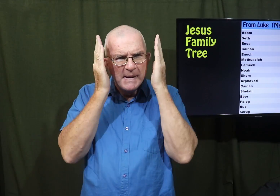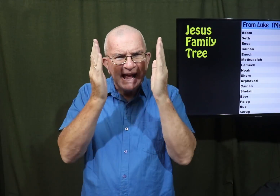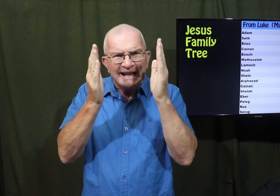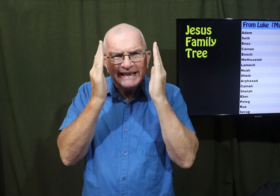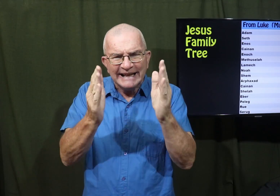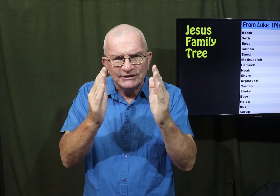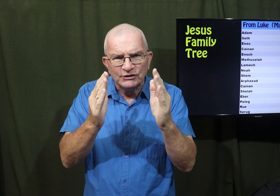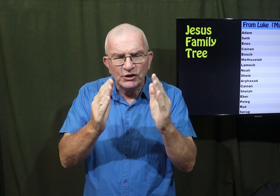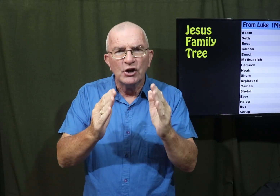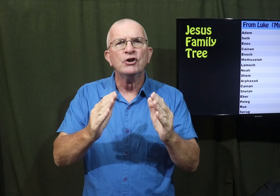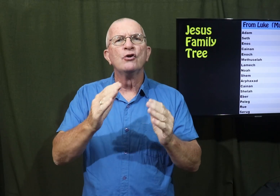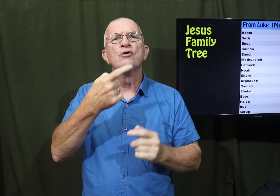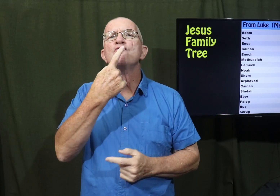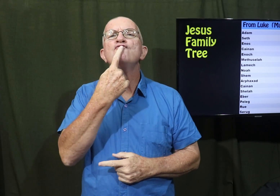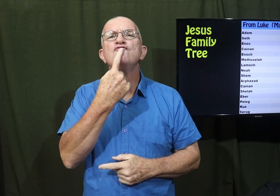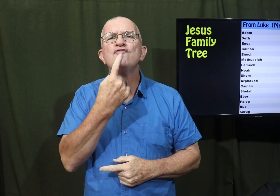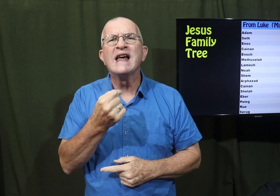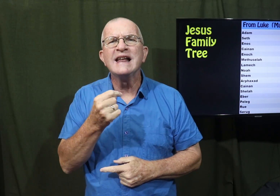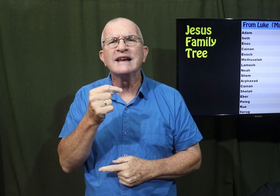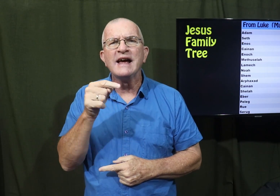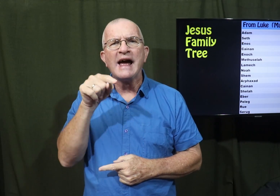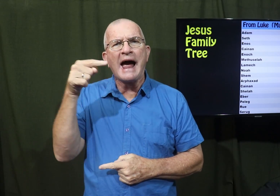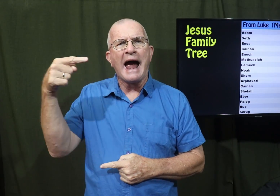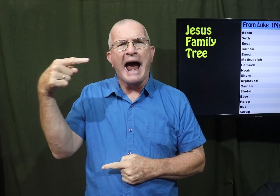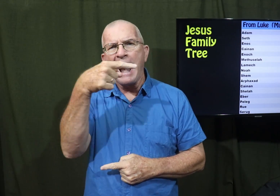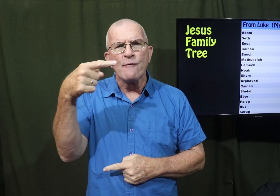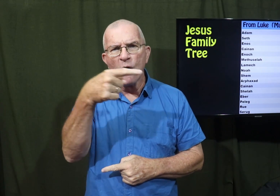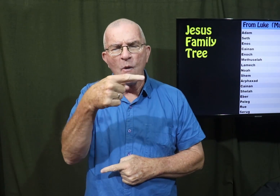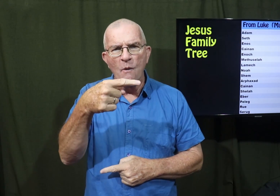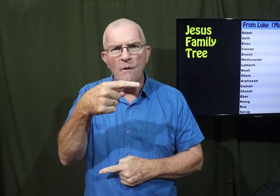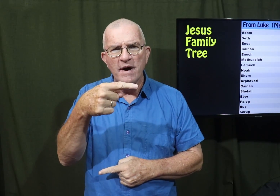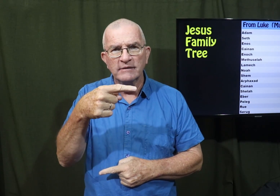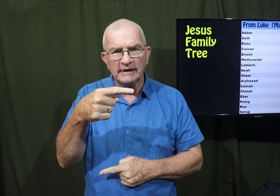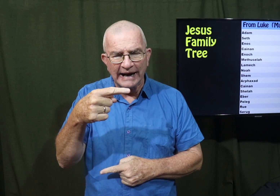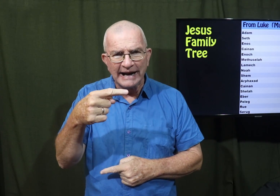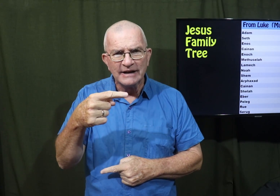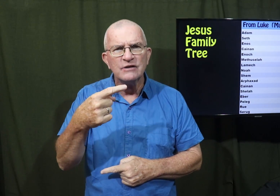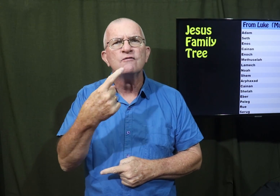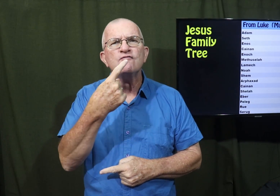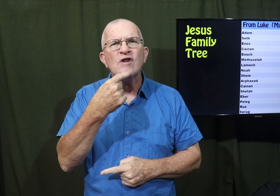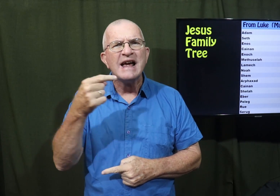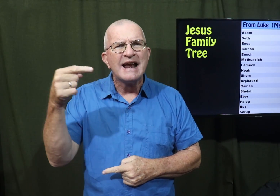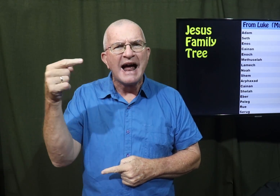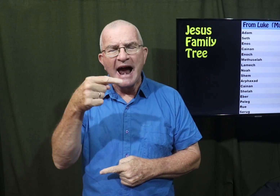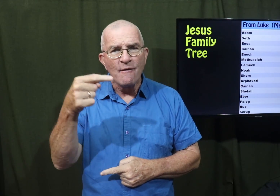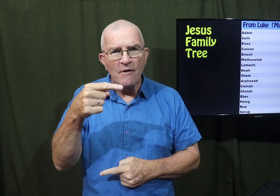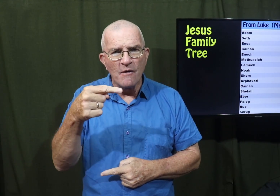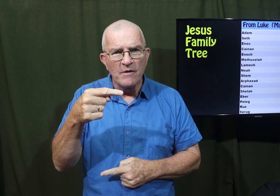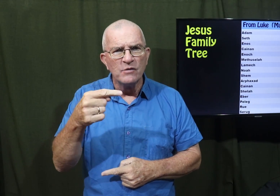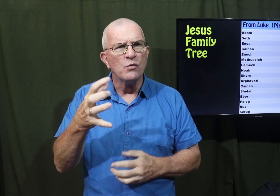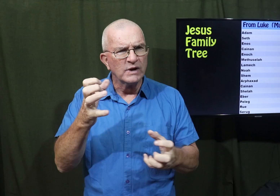And pay attention to the red arrows. The red arrows.